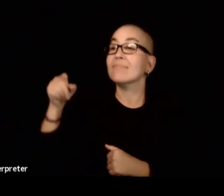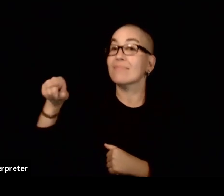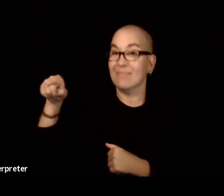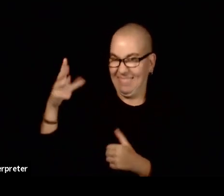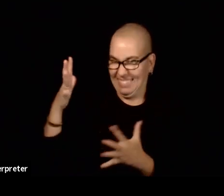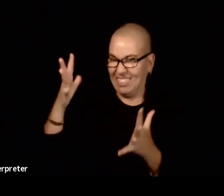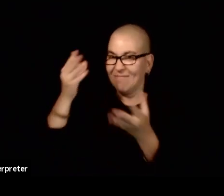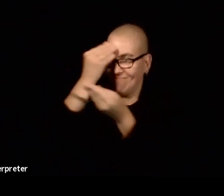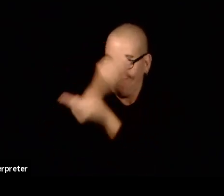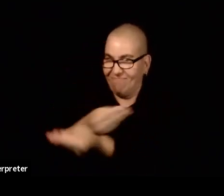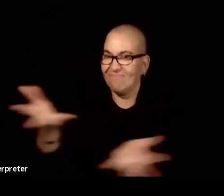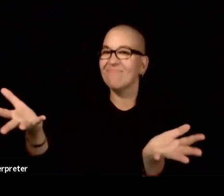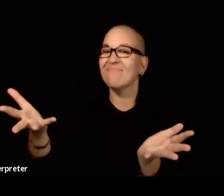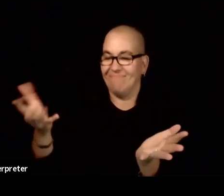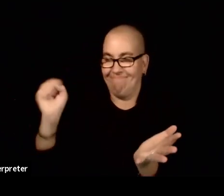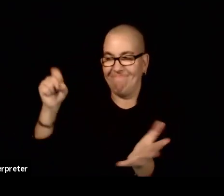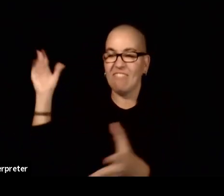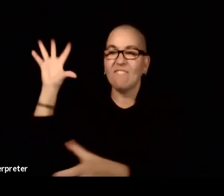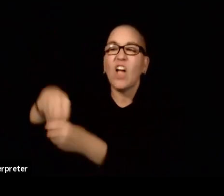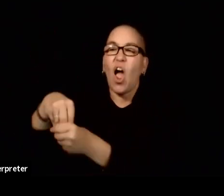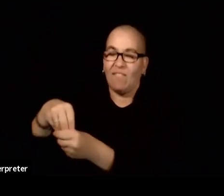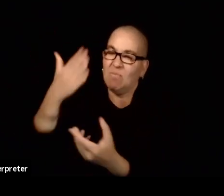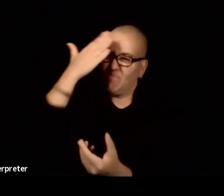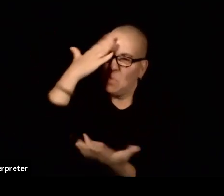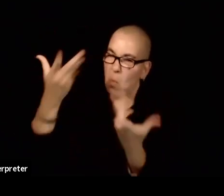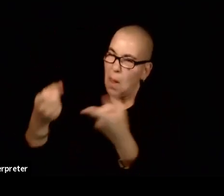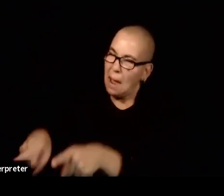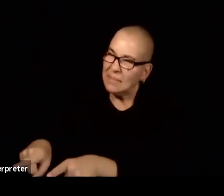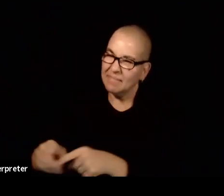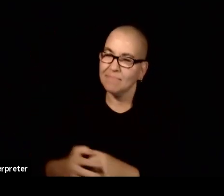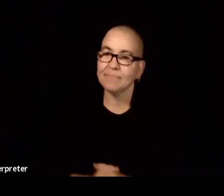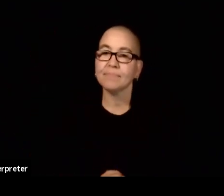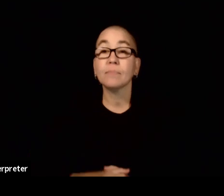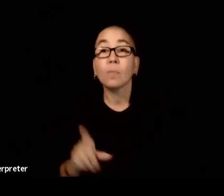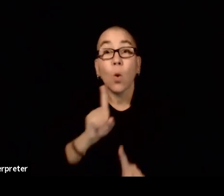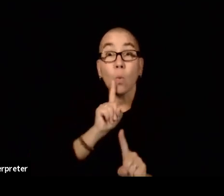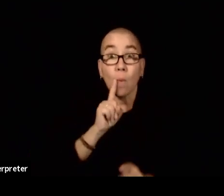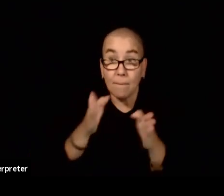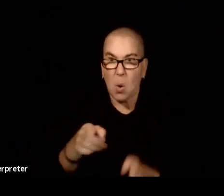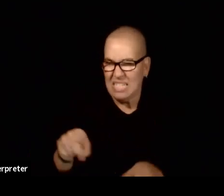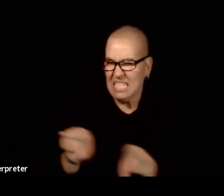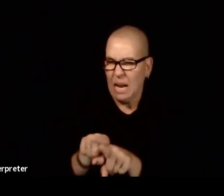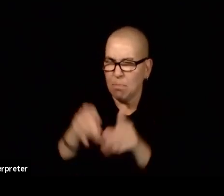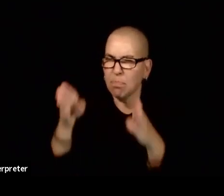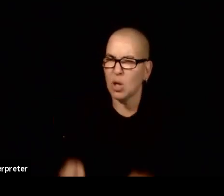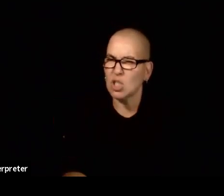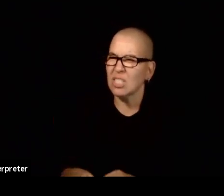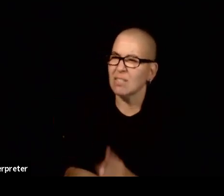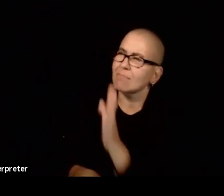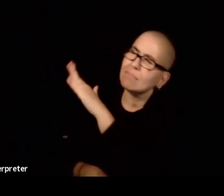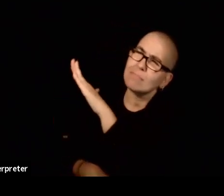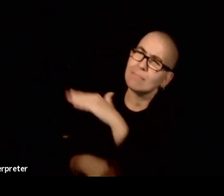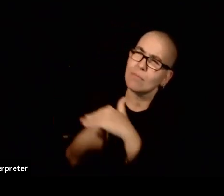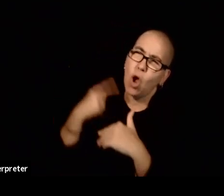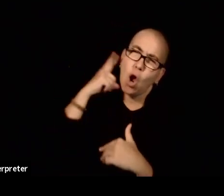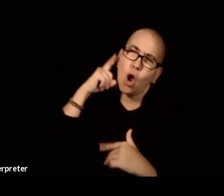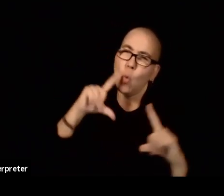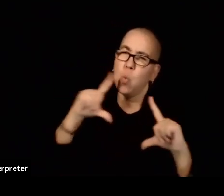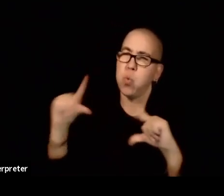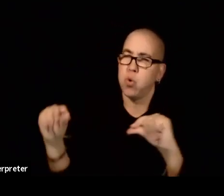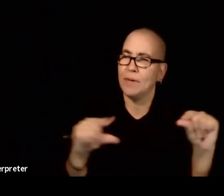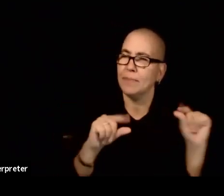we're going to get some questions, and I've already heard a question about, you know, we had large protests